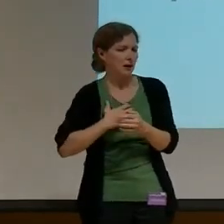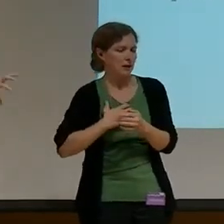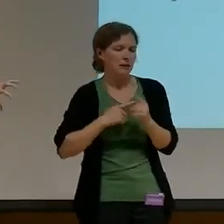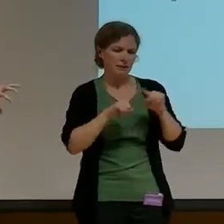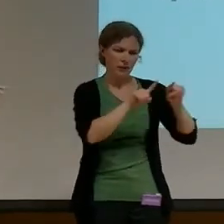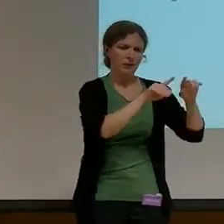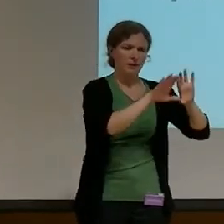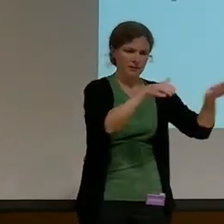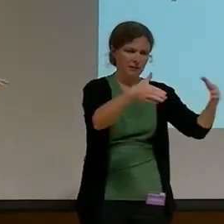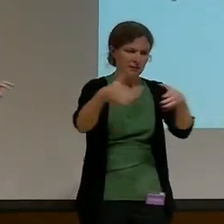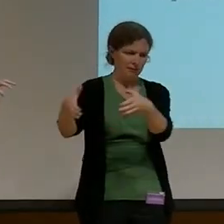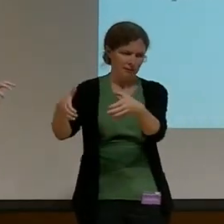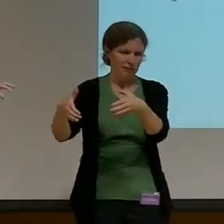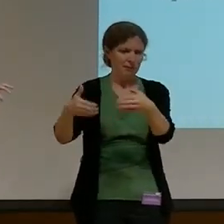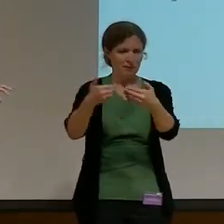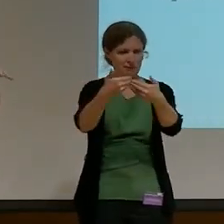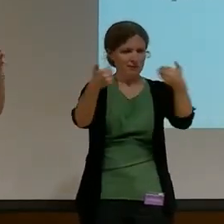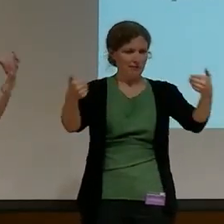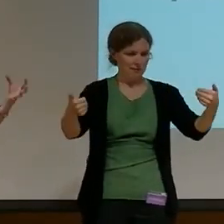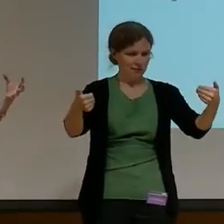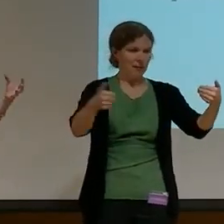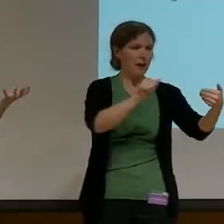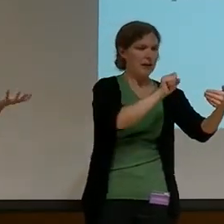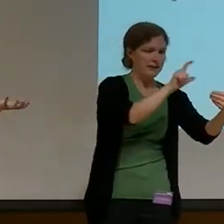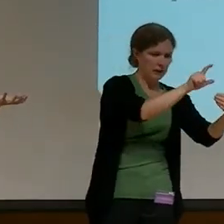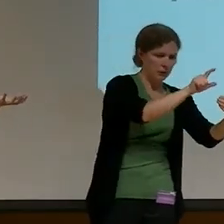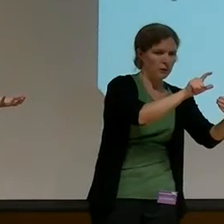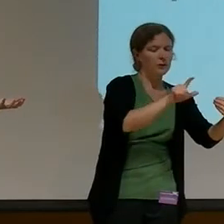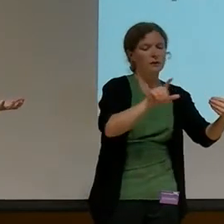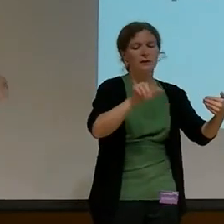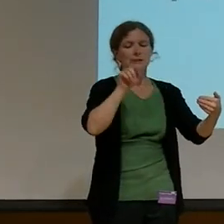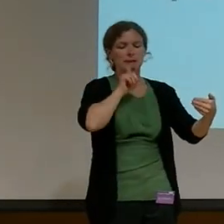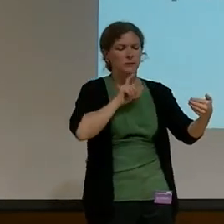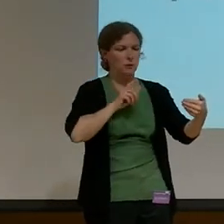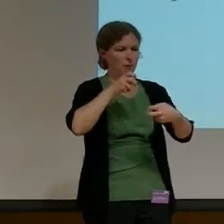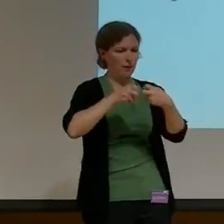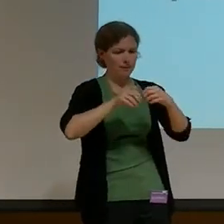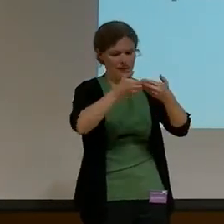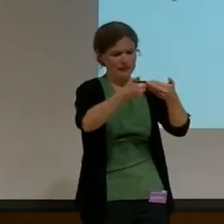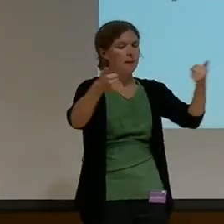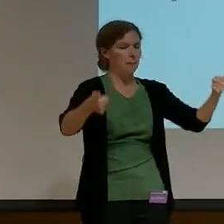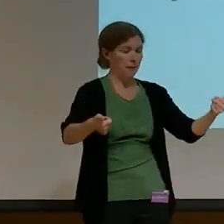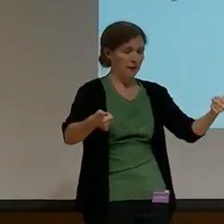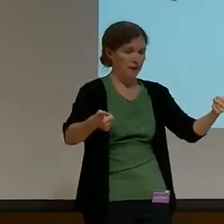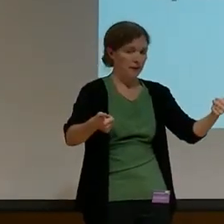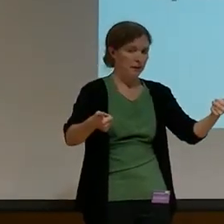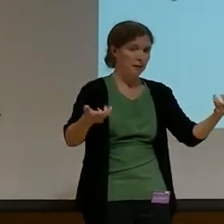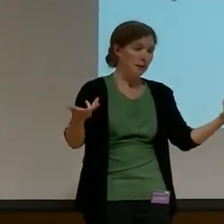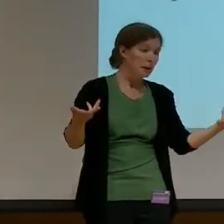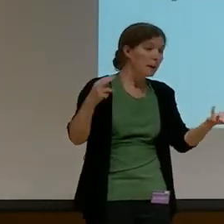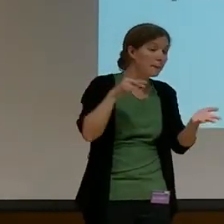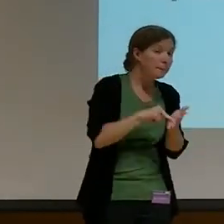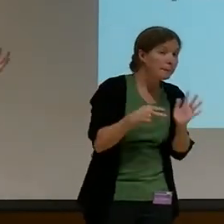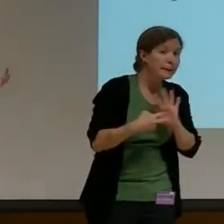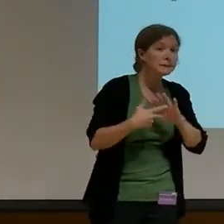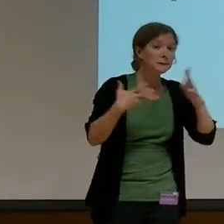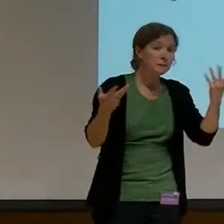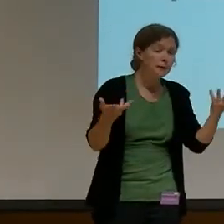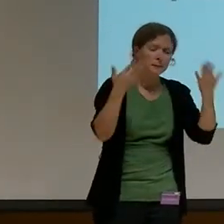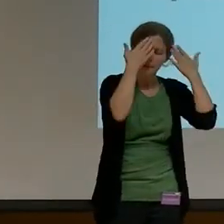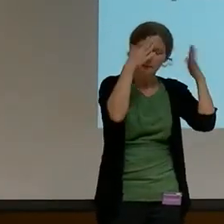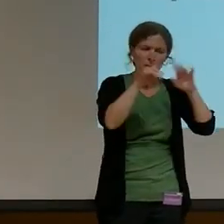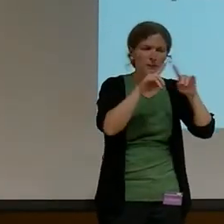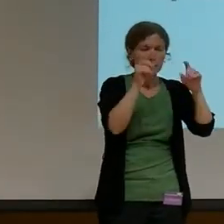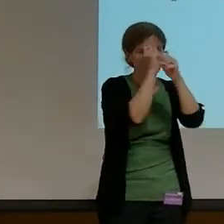differentiating asexuals from sexual dysfunction, which is really interesting for us. We're still not sure what all these things mean, but we're starting to get